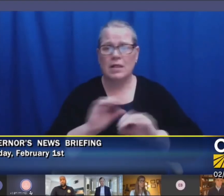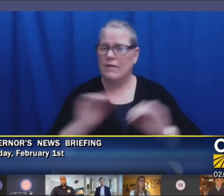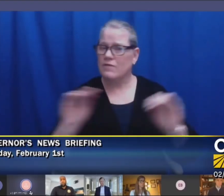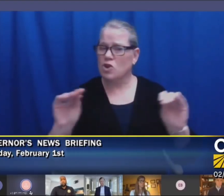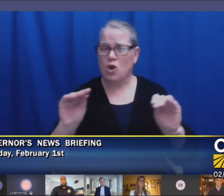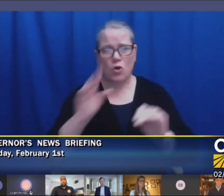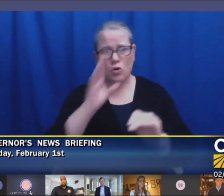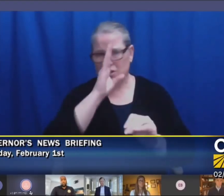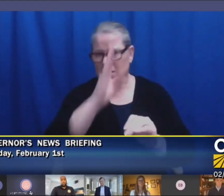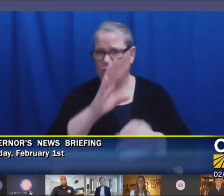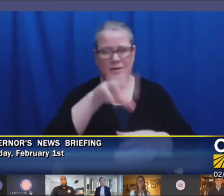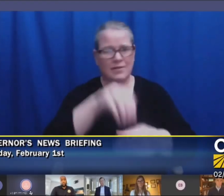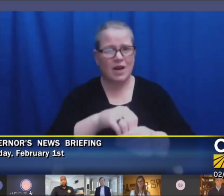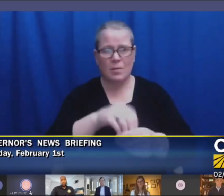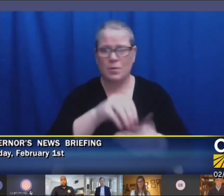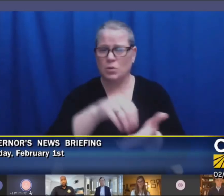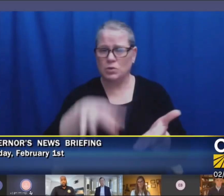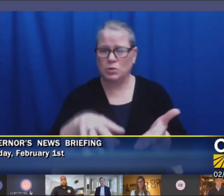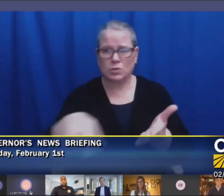vaccinated? Any update on that?